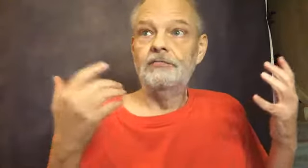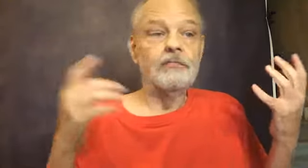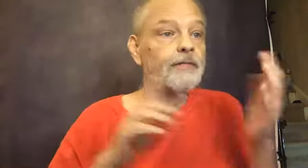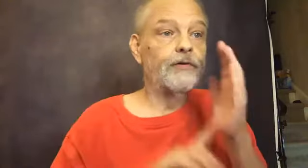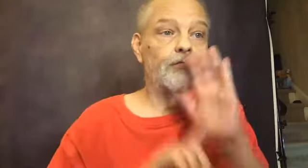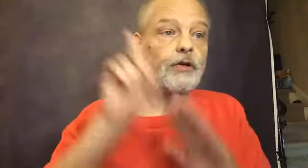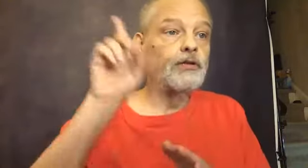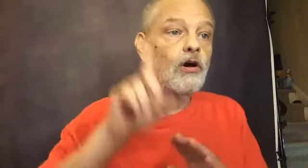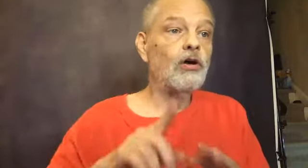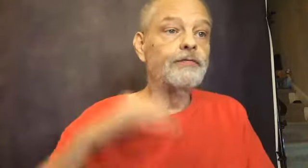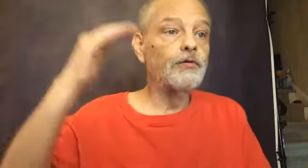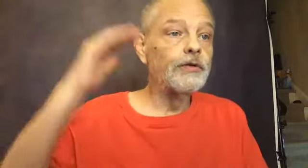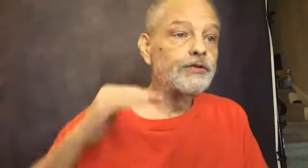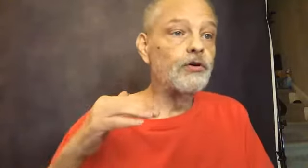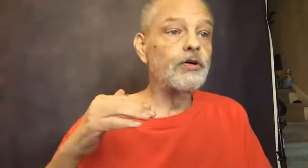if they're really tall, if they're really short, if